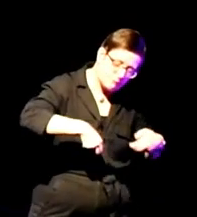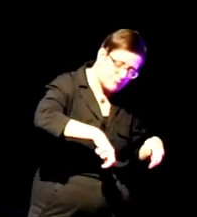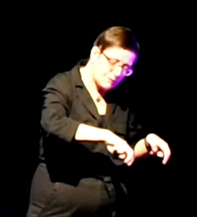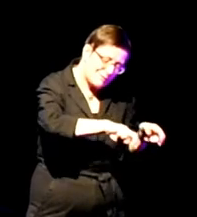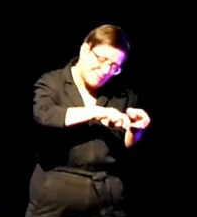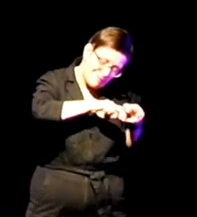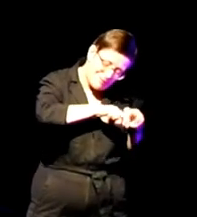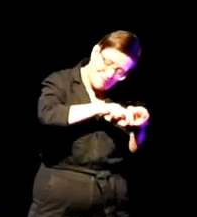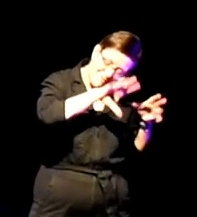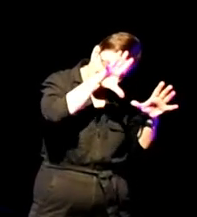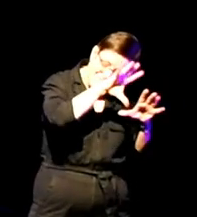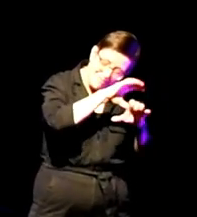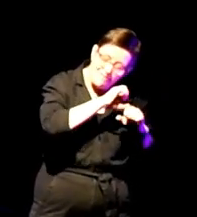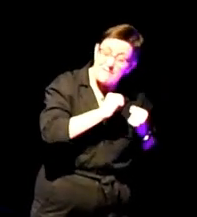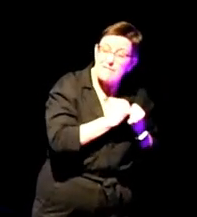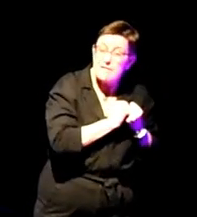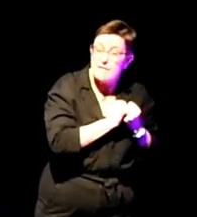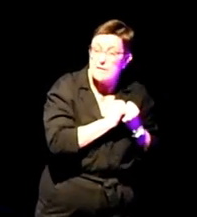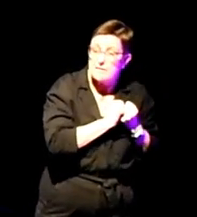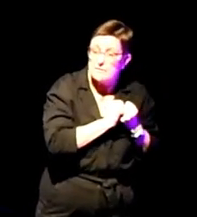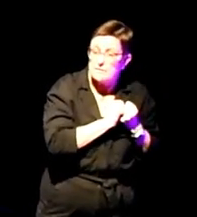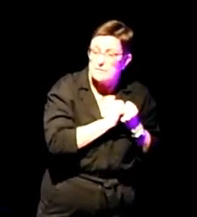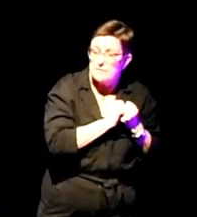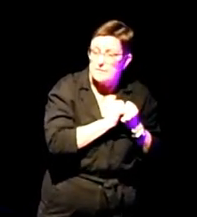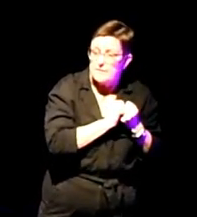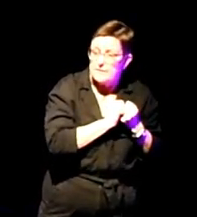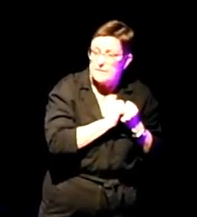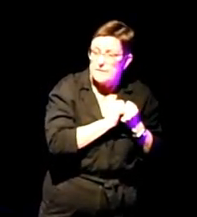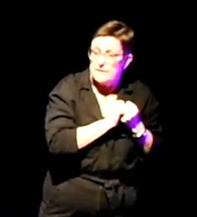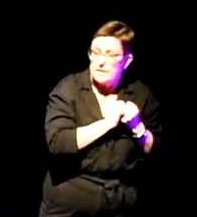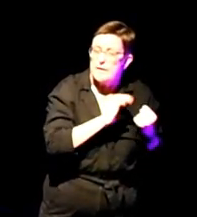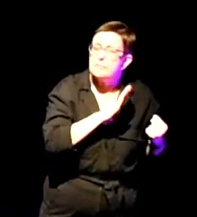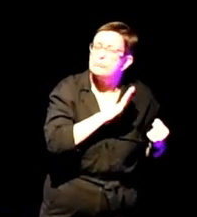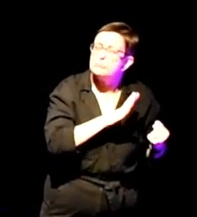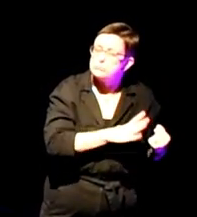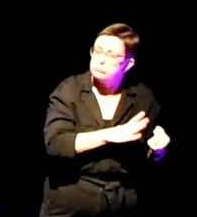you liked, to see how you felt at rest.